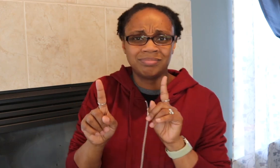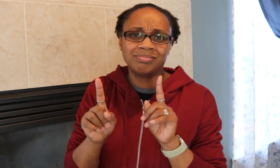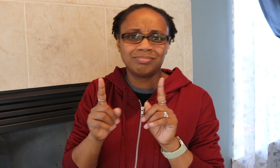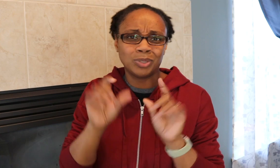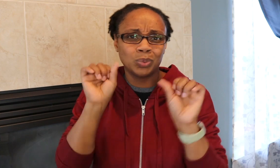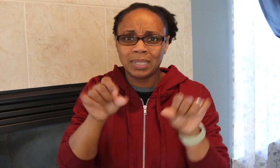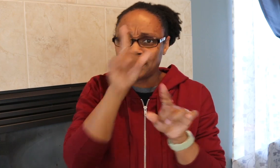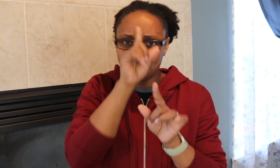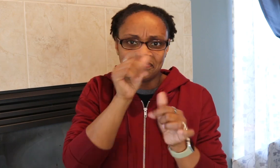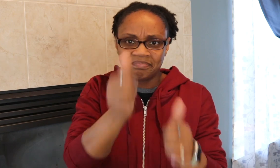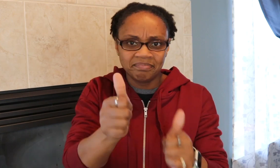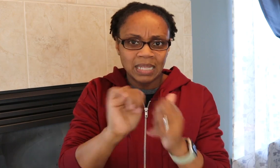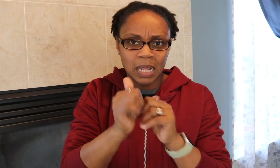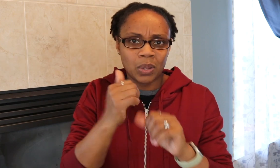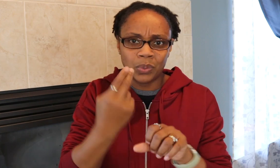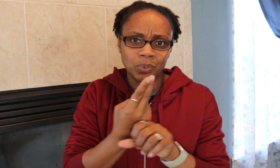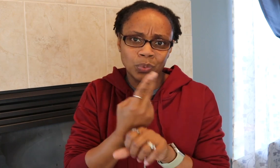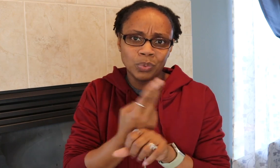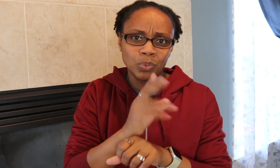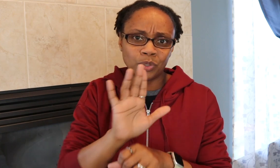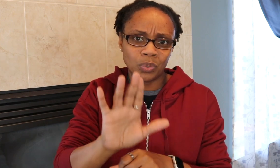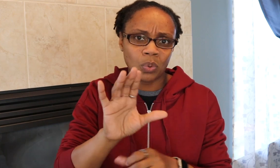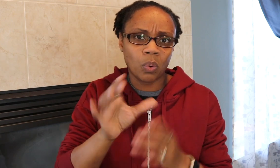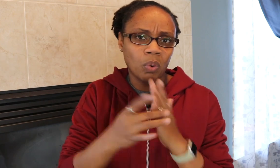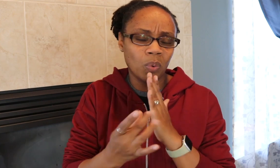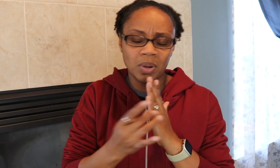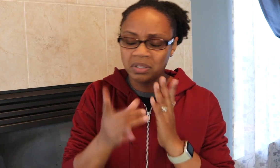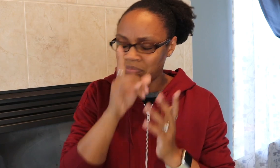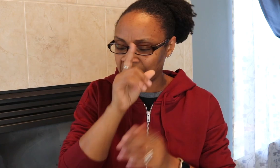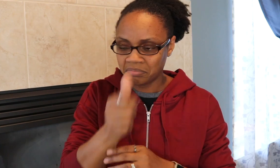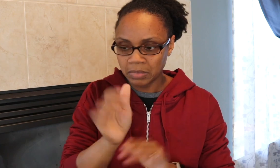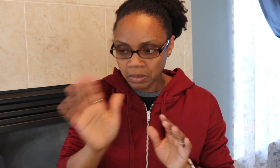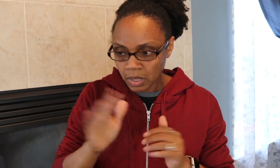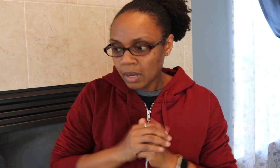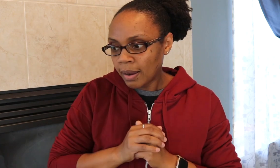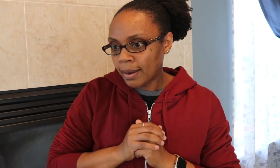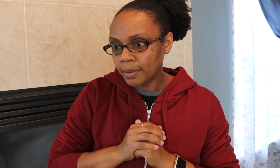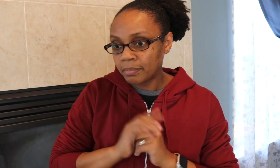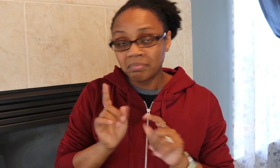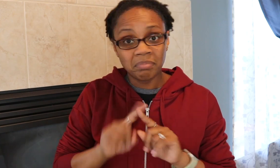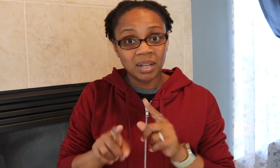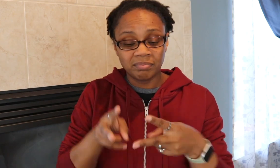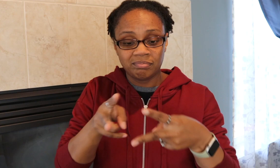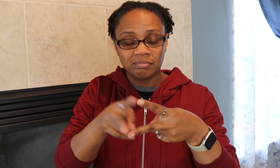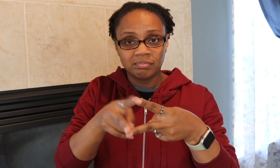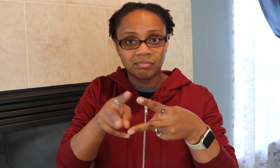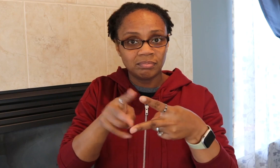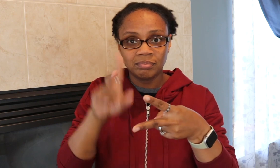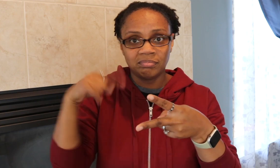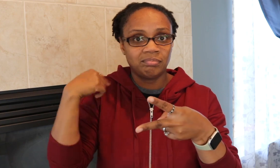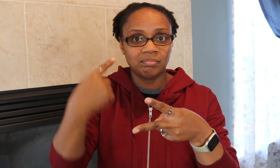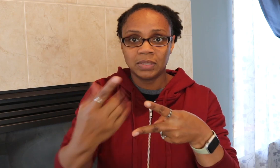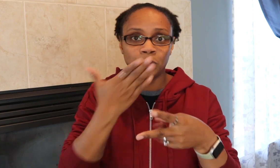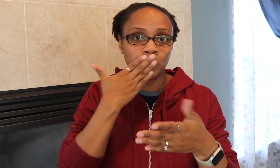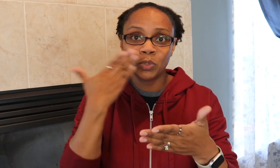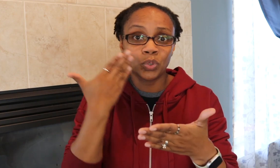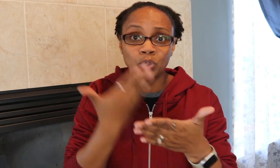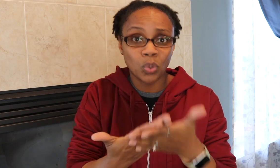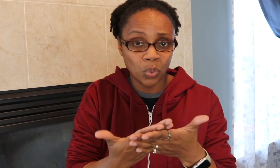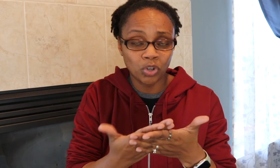or anything. But how you use yours is totally up to you. Again, it is very flexible. This is just what